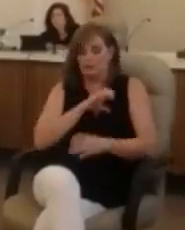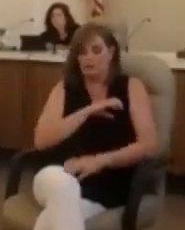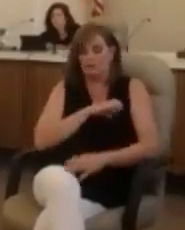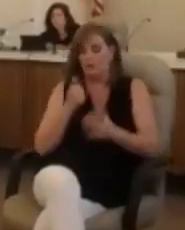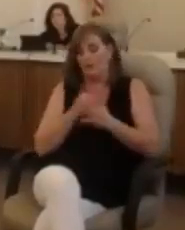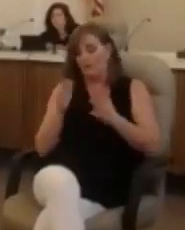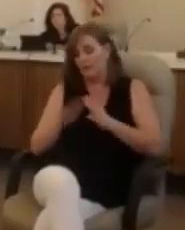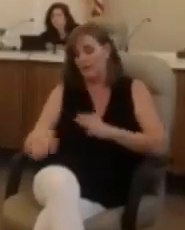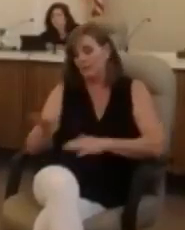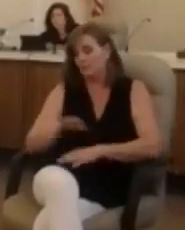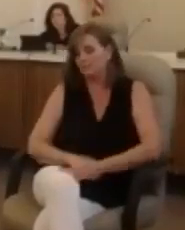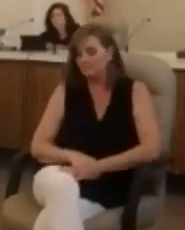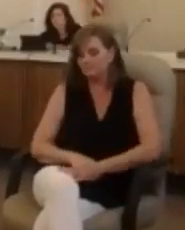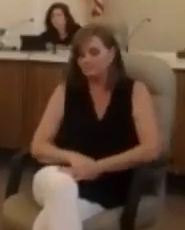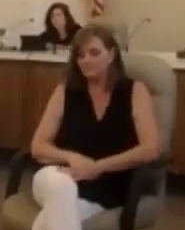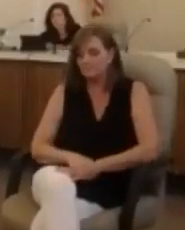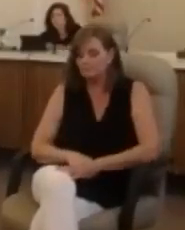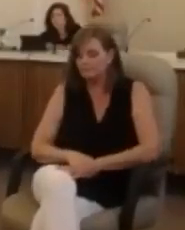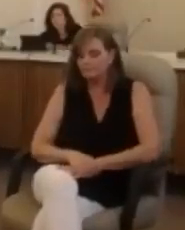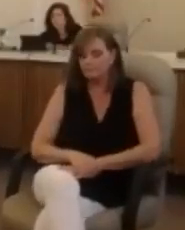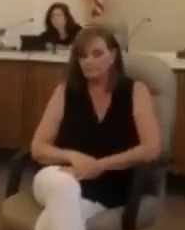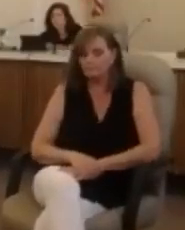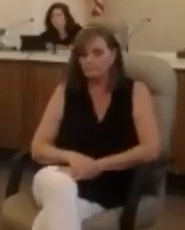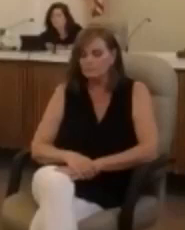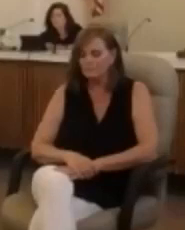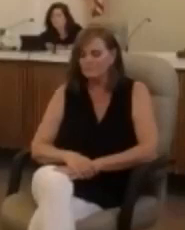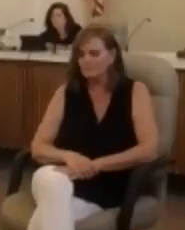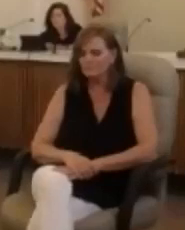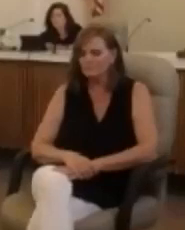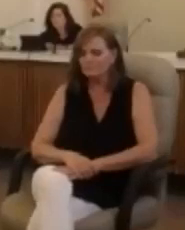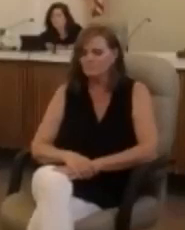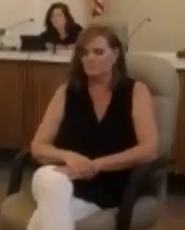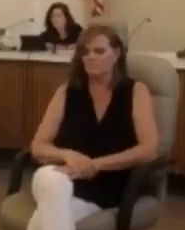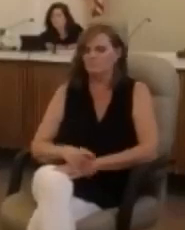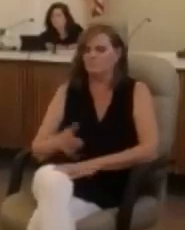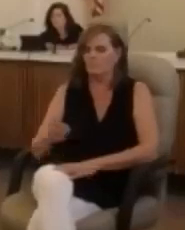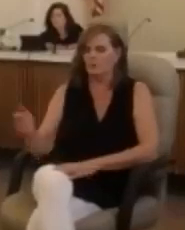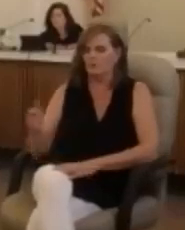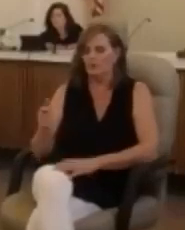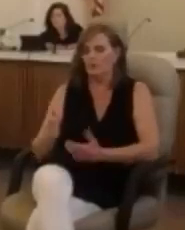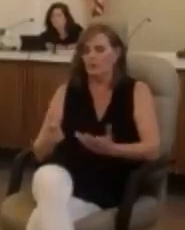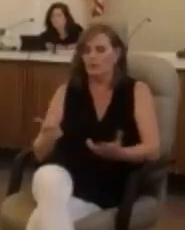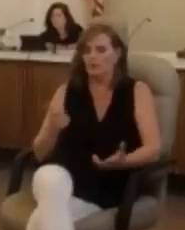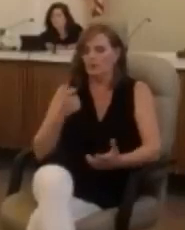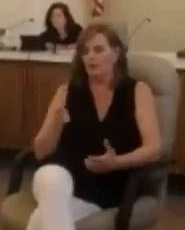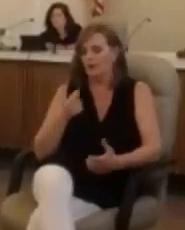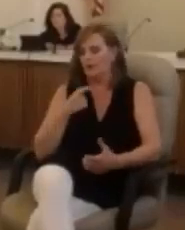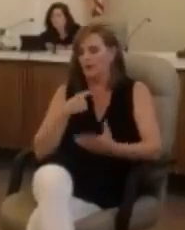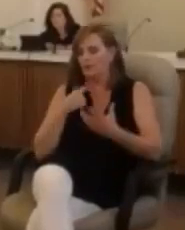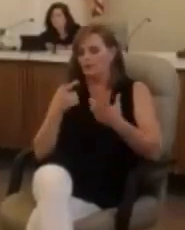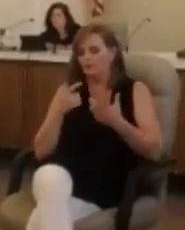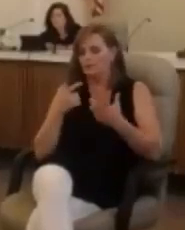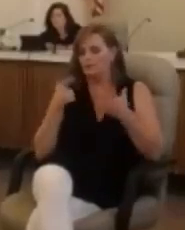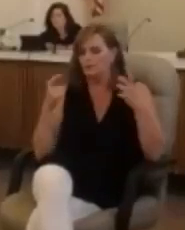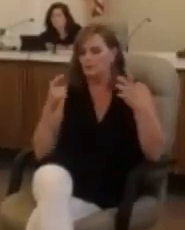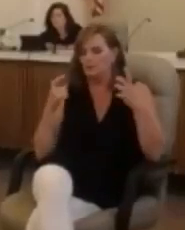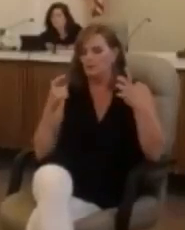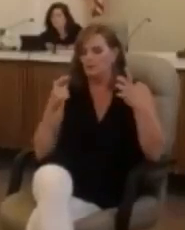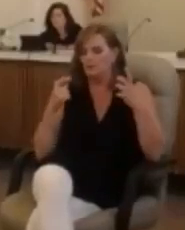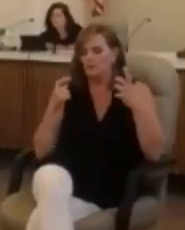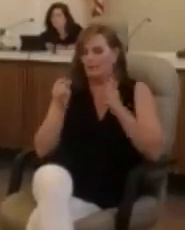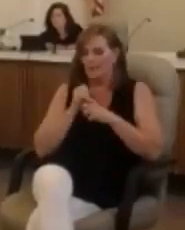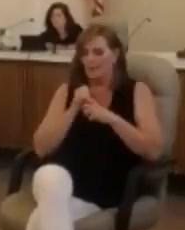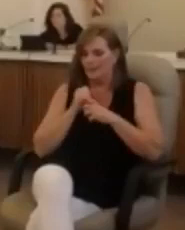way that you can put in a massive suburban development into a rural community and have it not